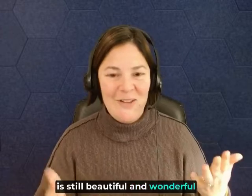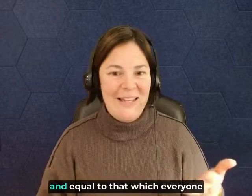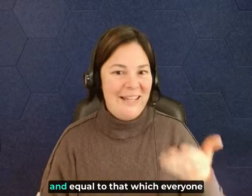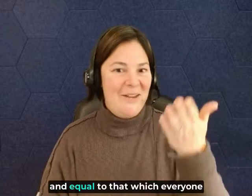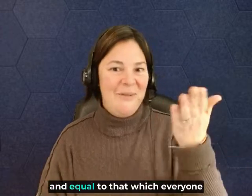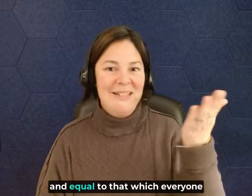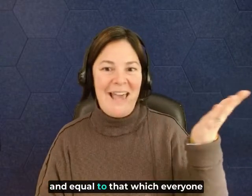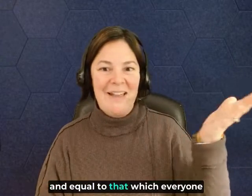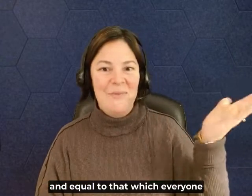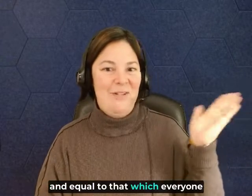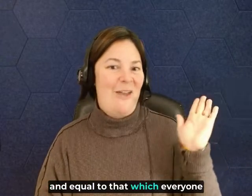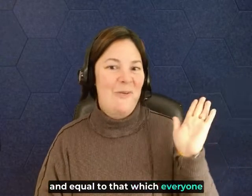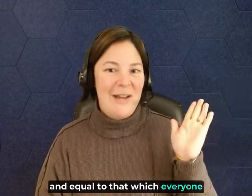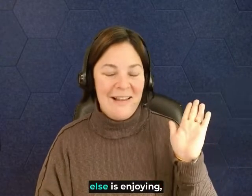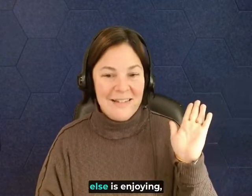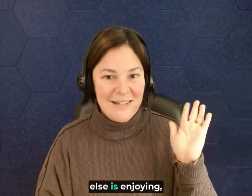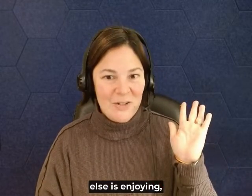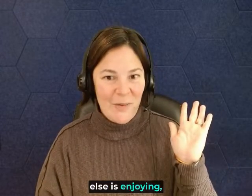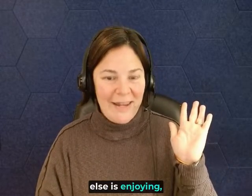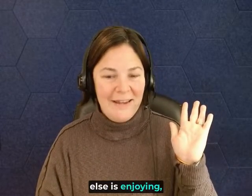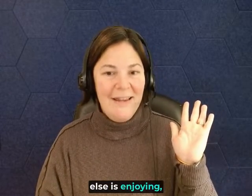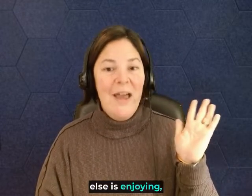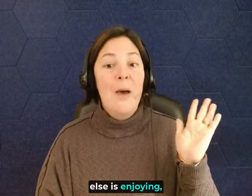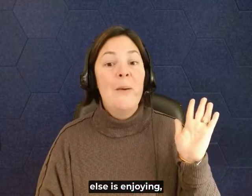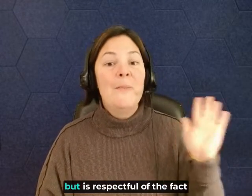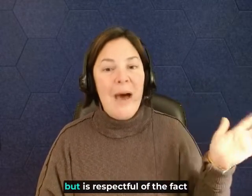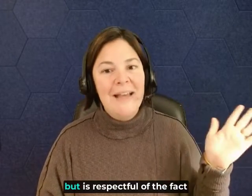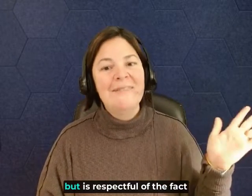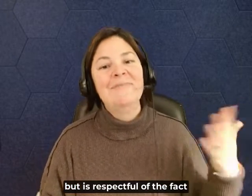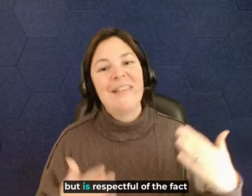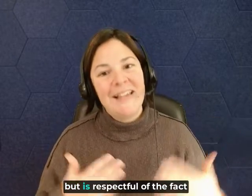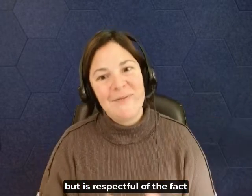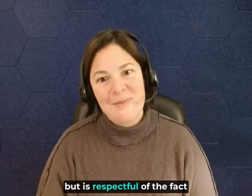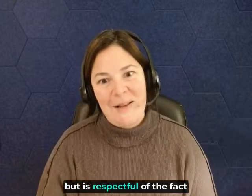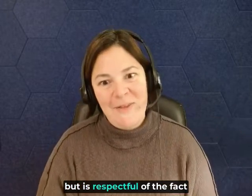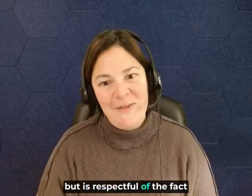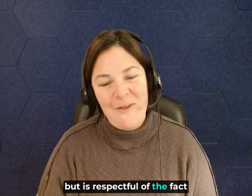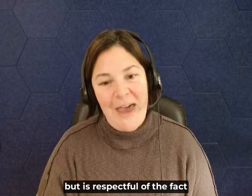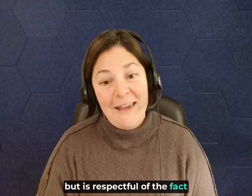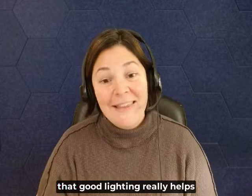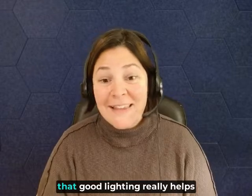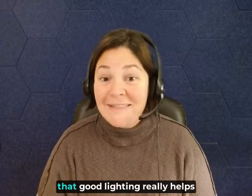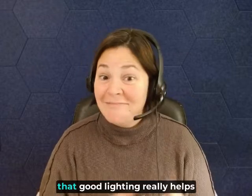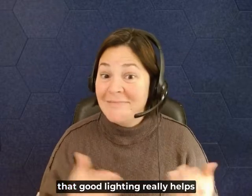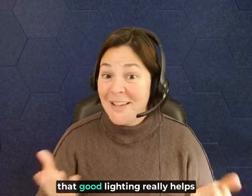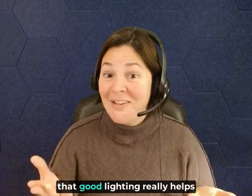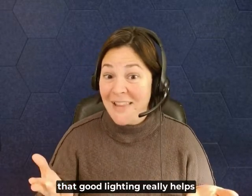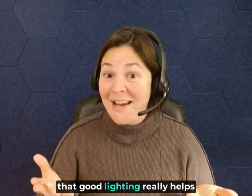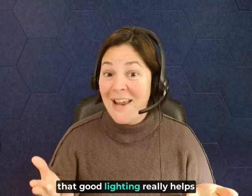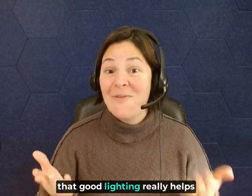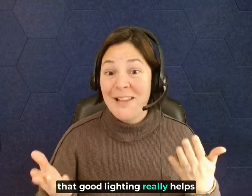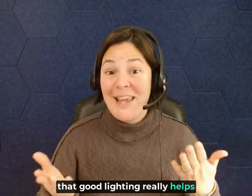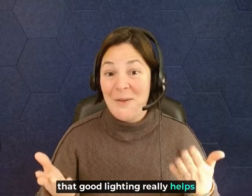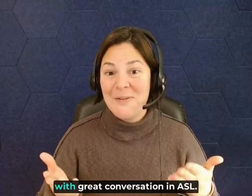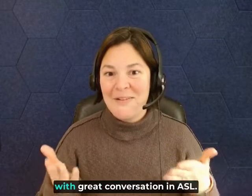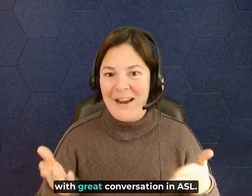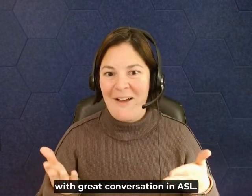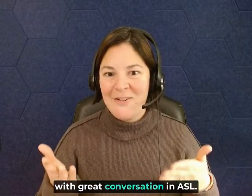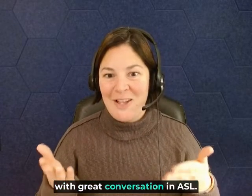and equal to that which everyone else is enjoying, but is respectful of the fact that good lighting really helps with great conversation